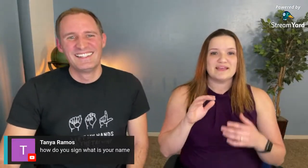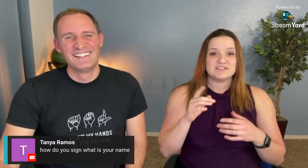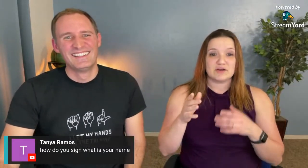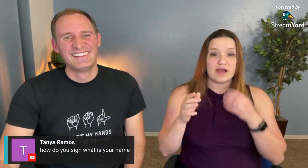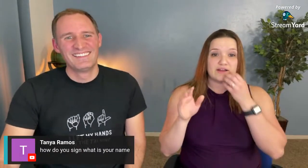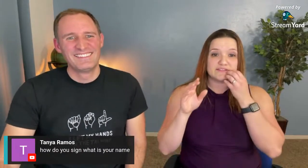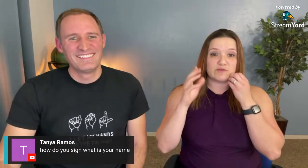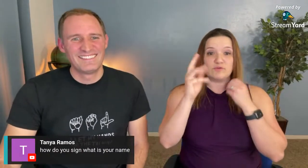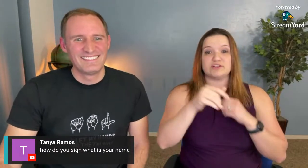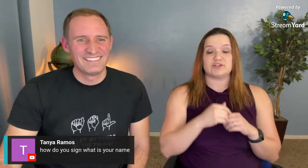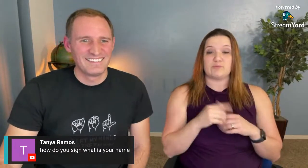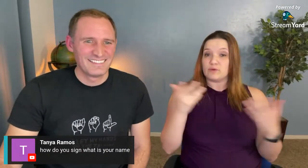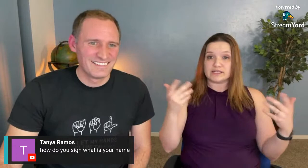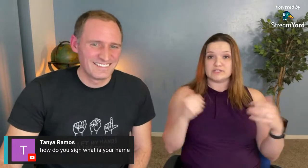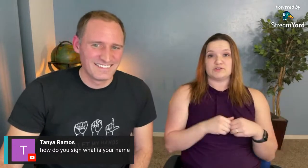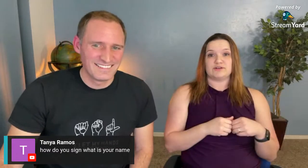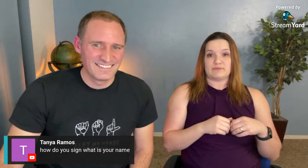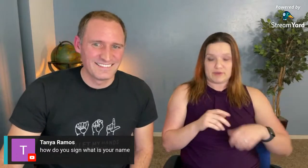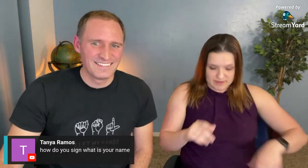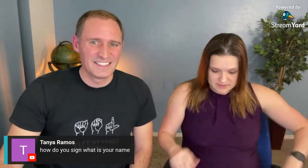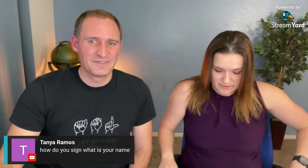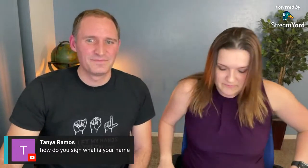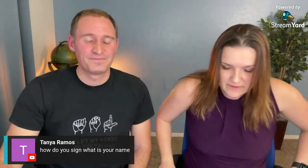So how do you sign what is your name? What is your name? Okay, so